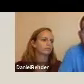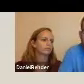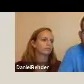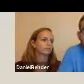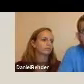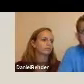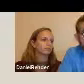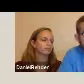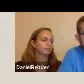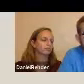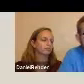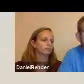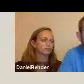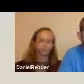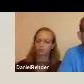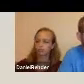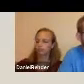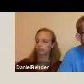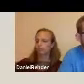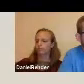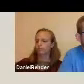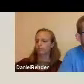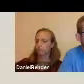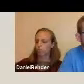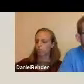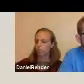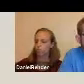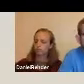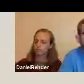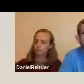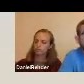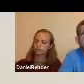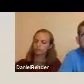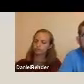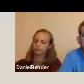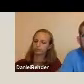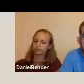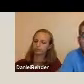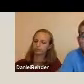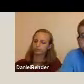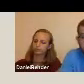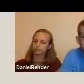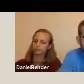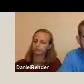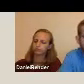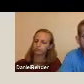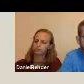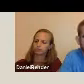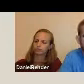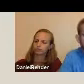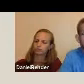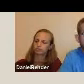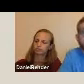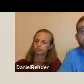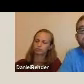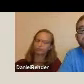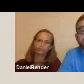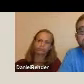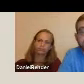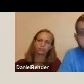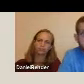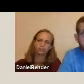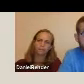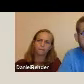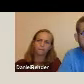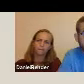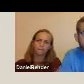were in Romania in 2017. But to let you know, the classes that are in Package A, there's a course called